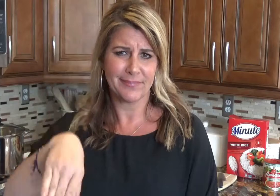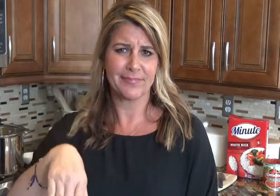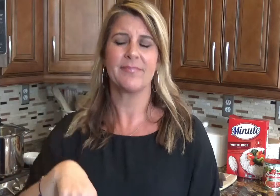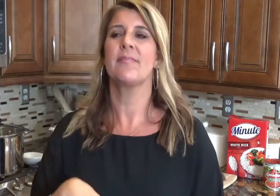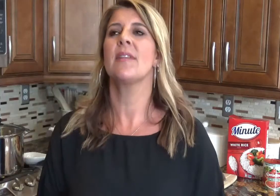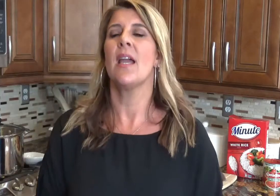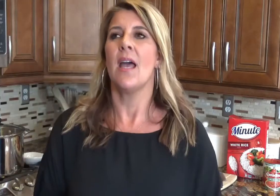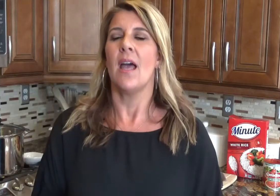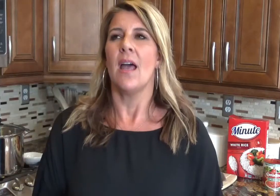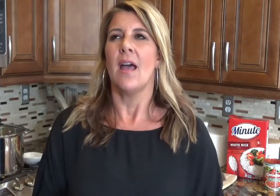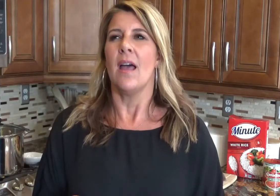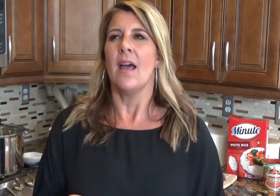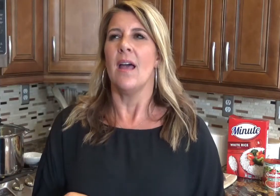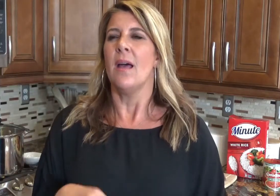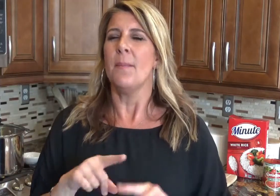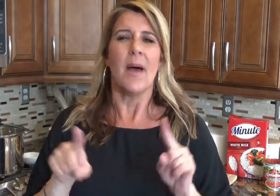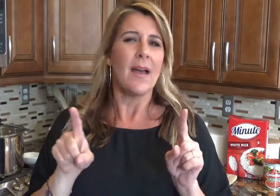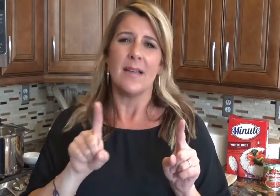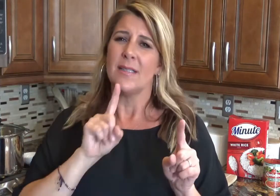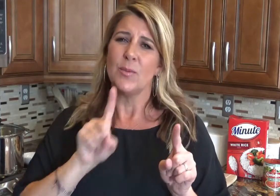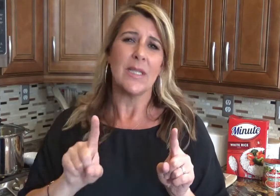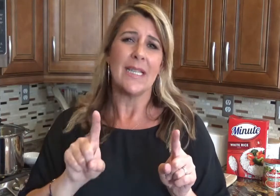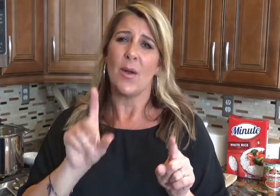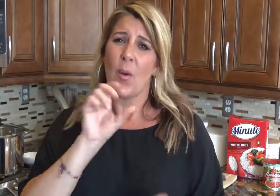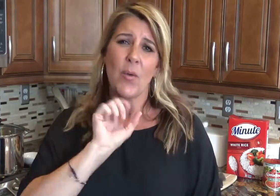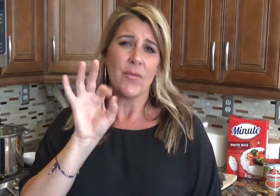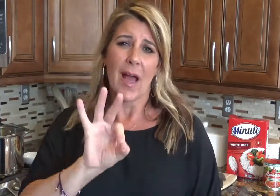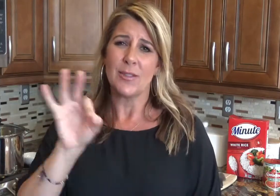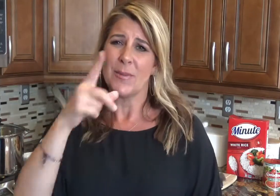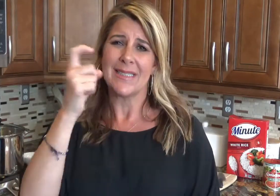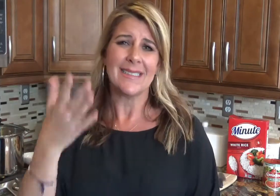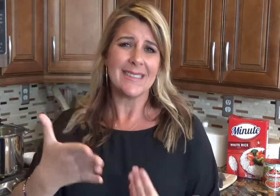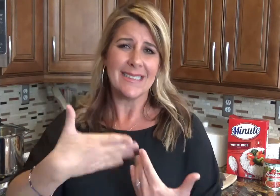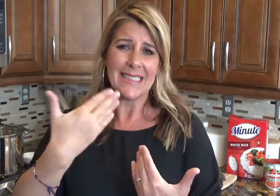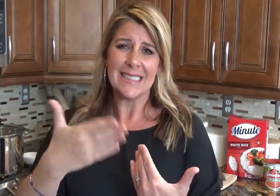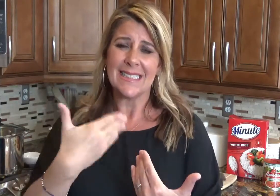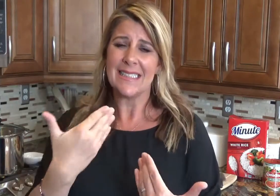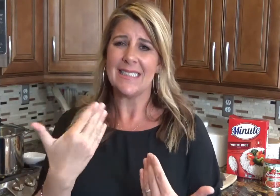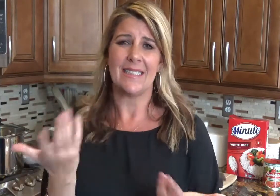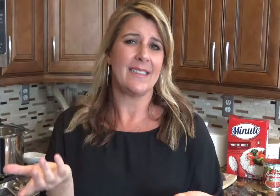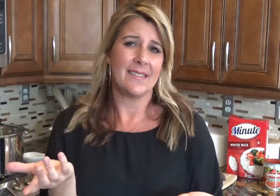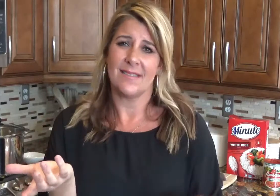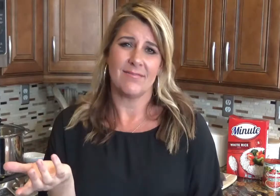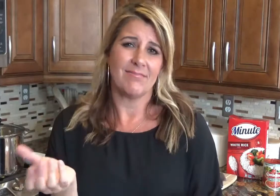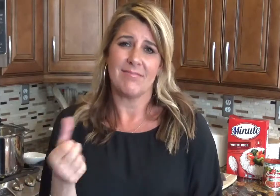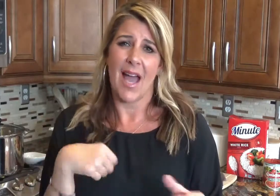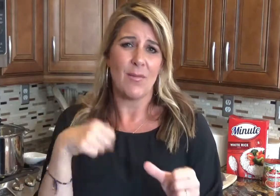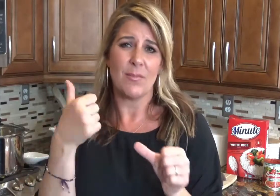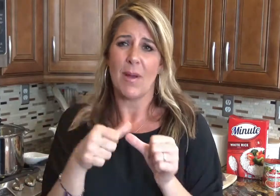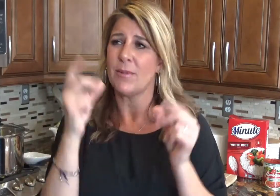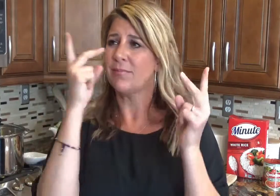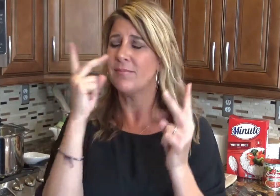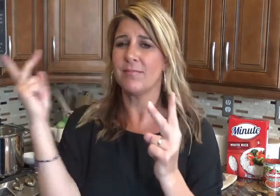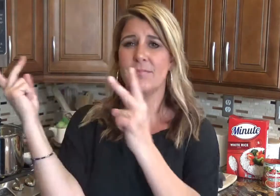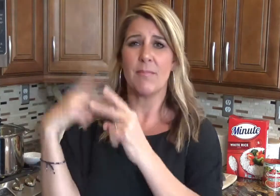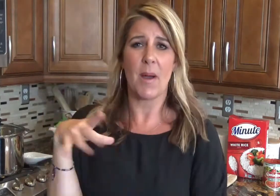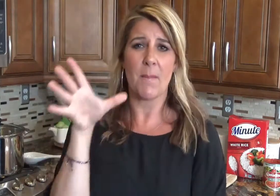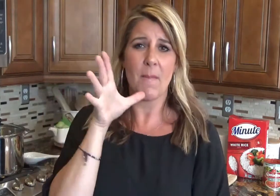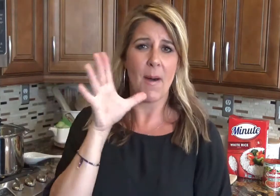again, old-fashioned, but really it's old-fashioned because it's so easy. I